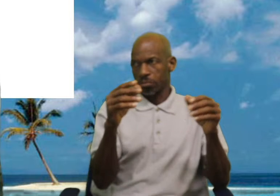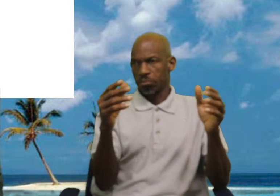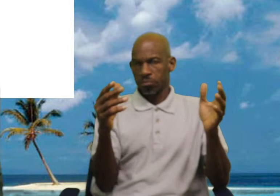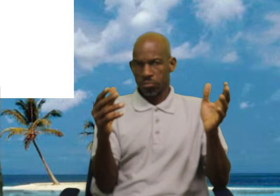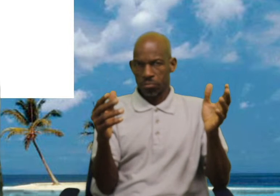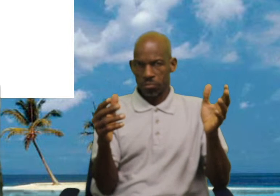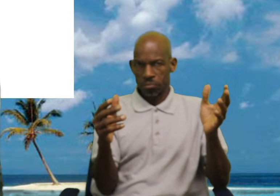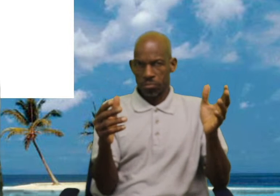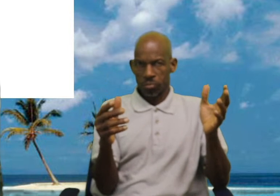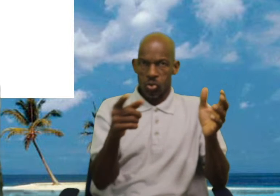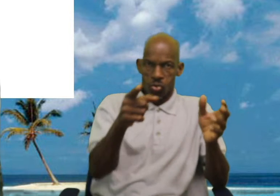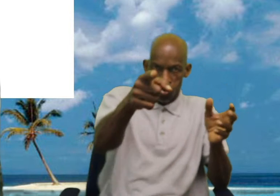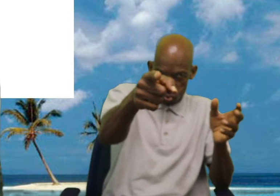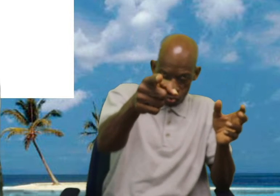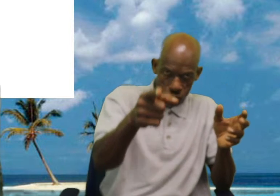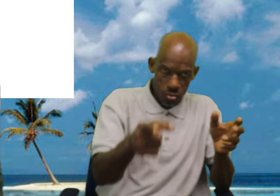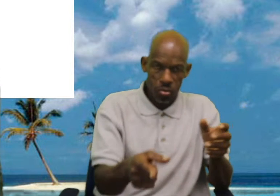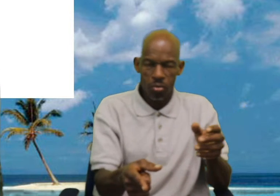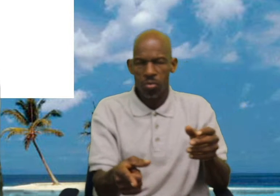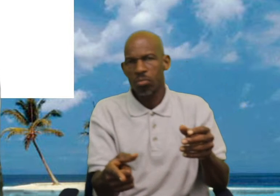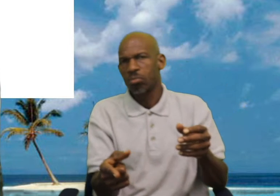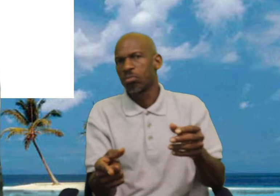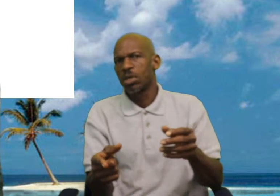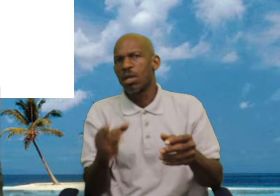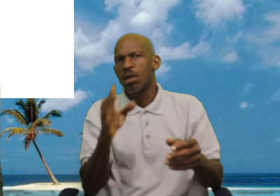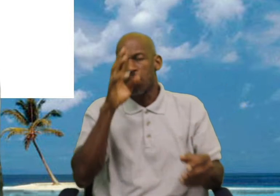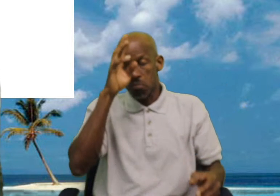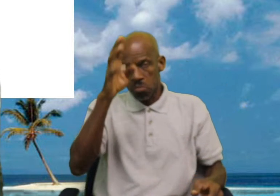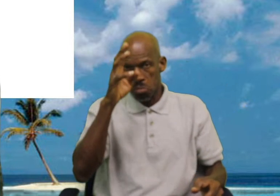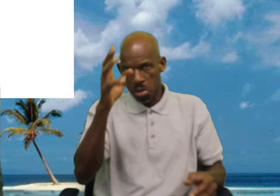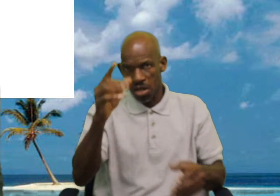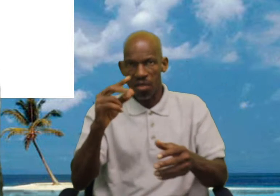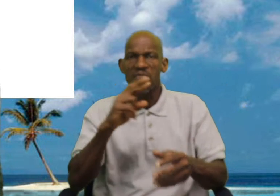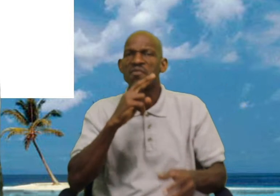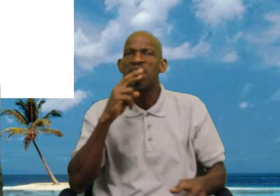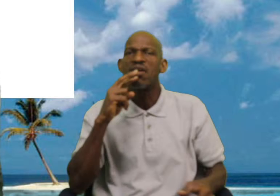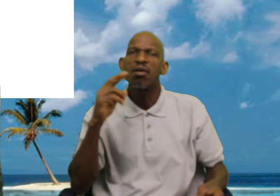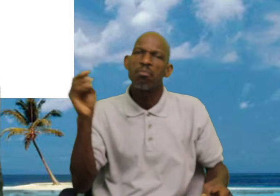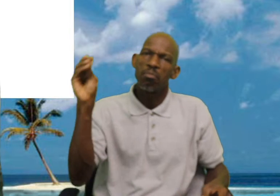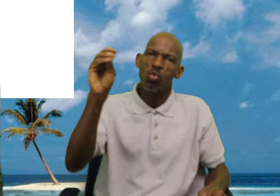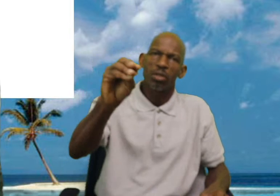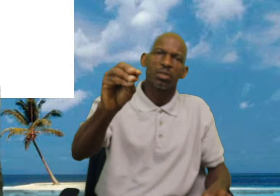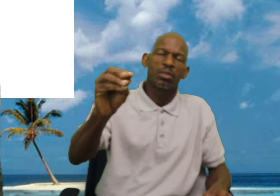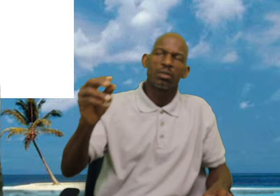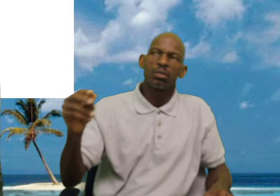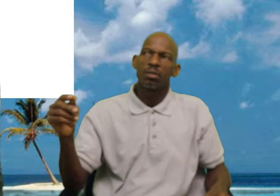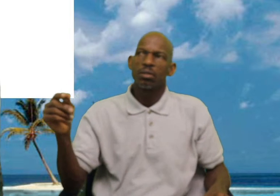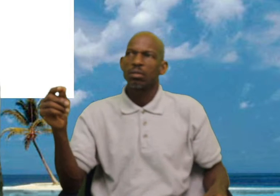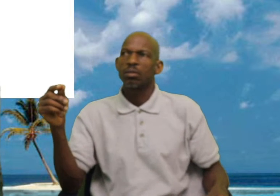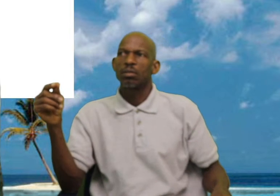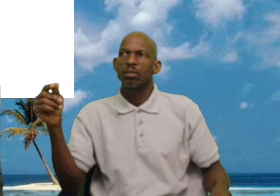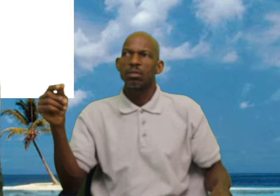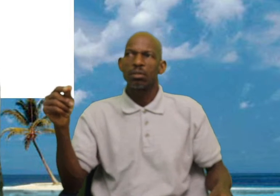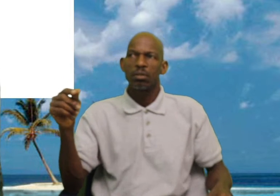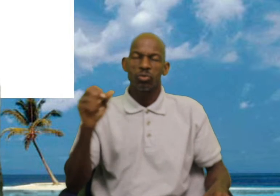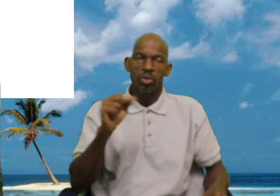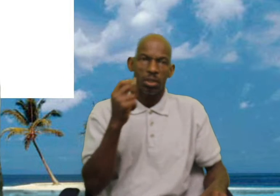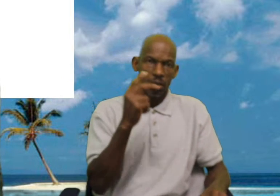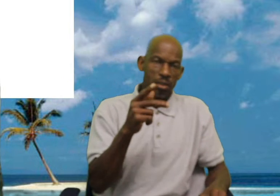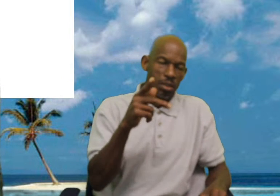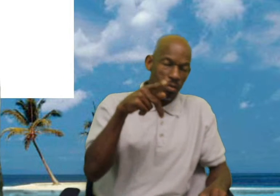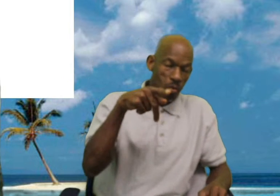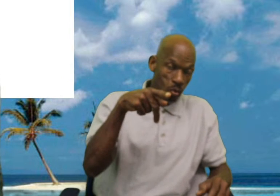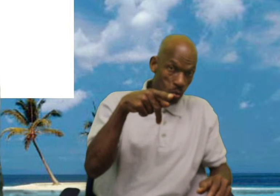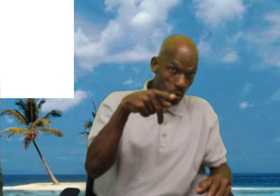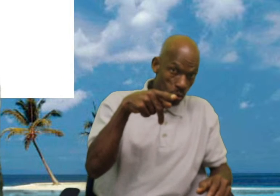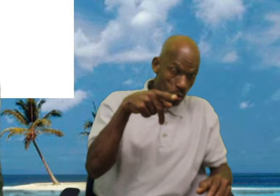You're not just putting in the word for me, making a sentence. So I'm showing you what is a pronoun here.